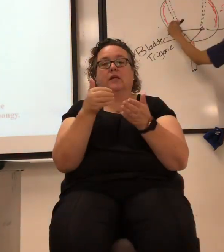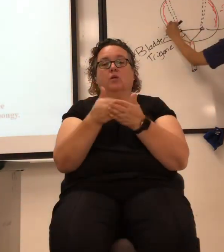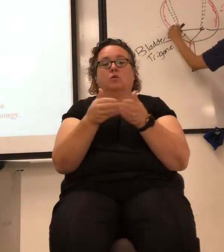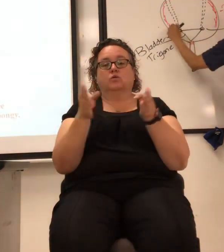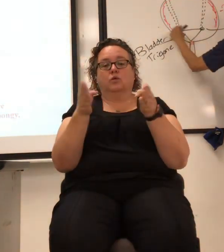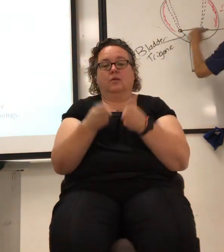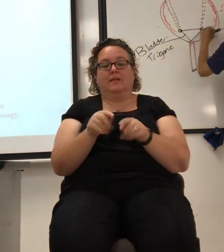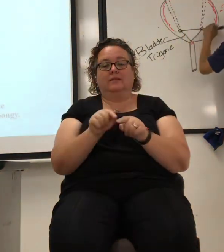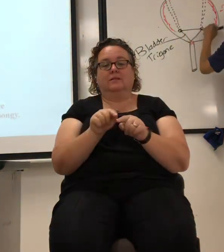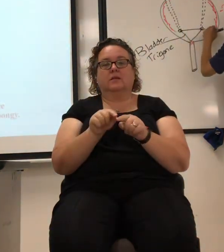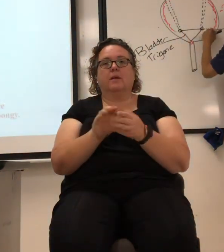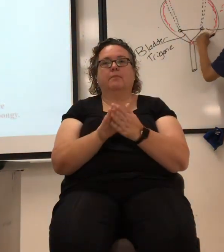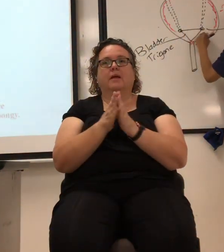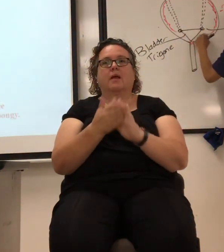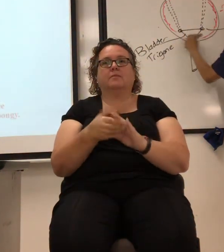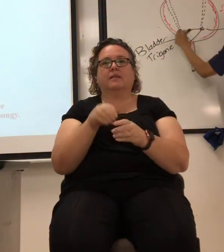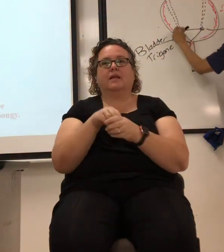here.